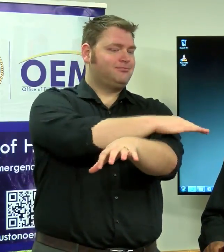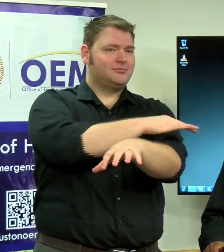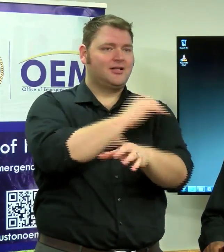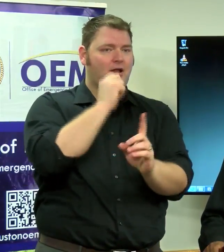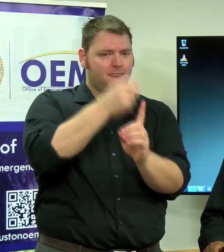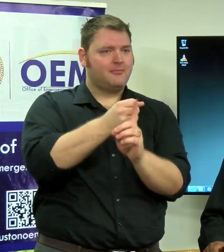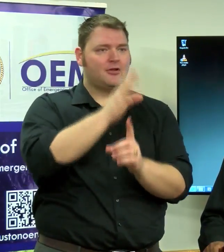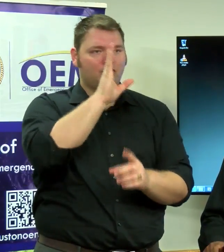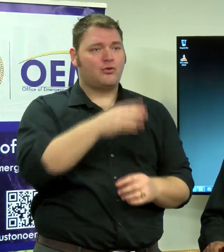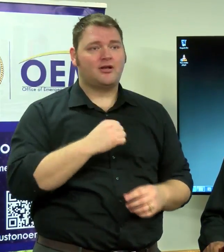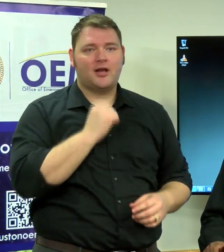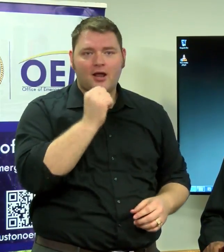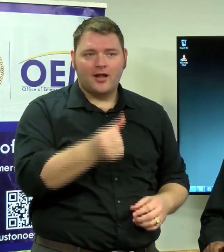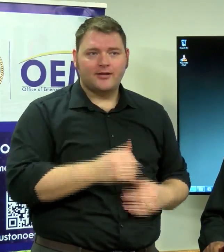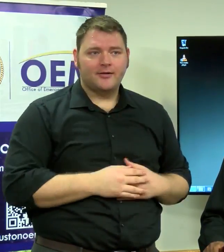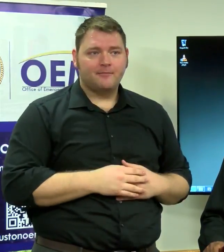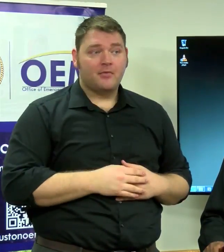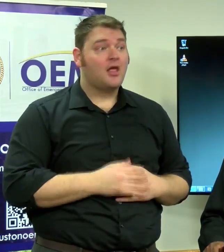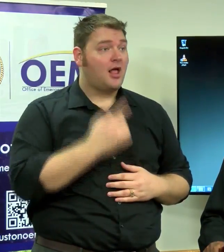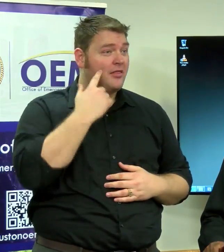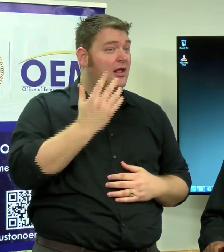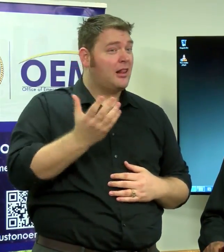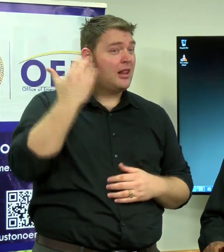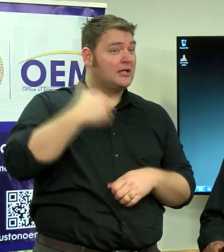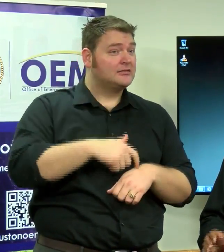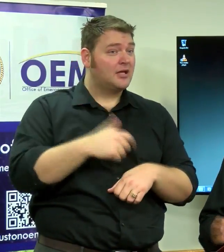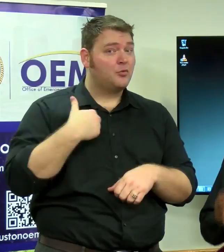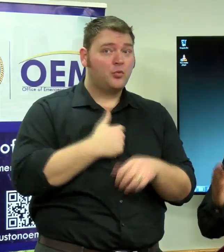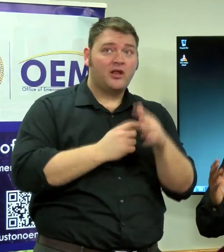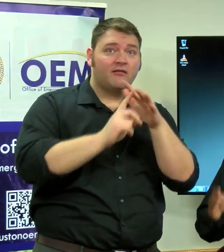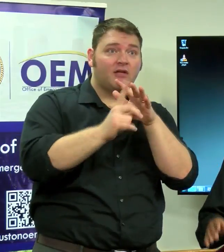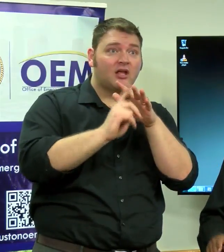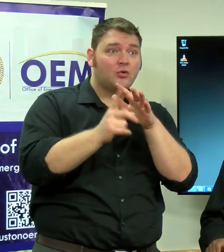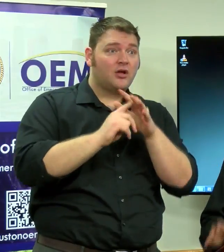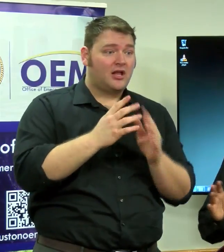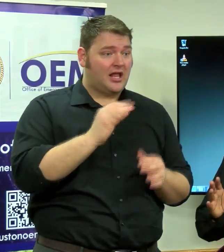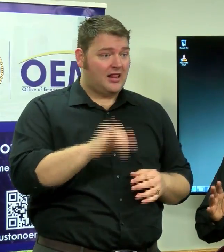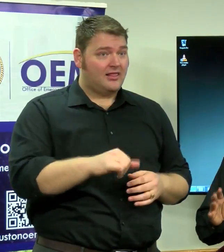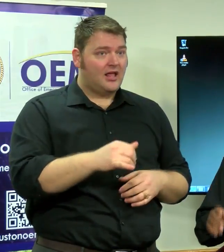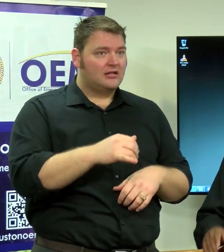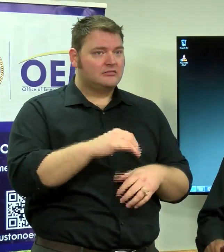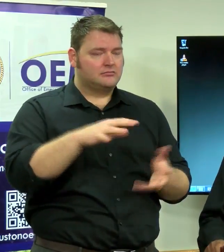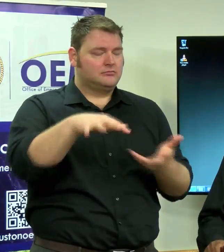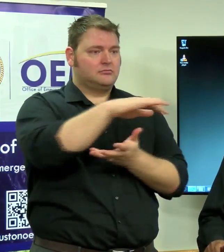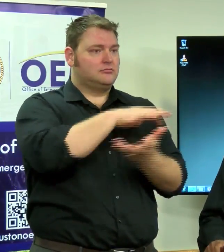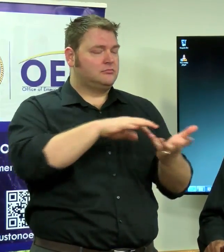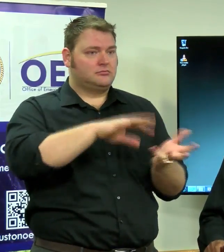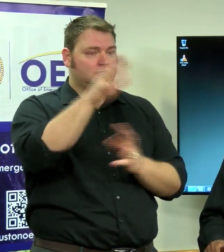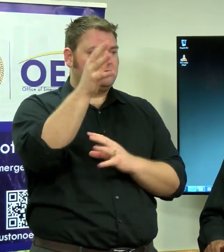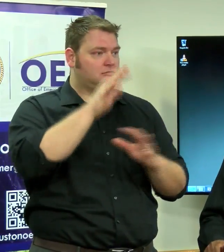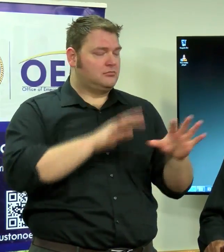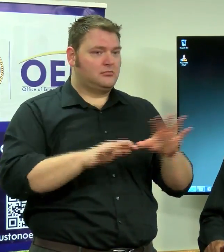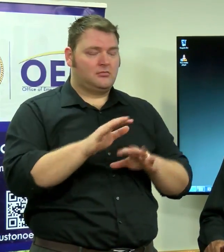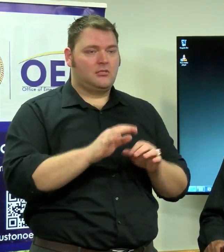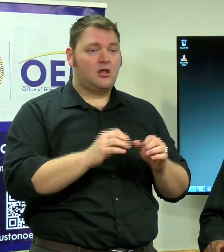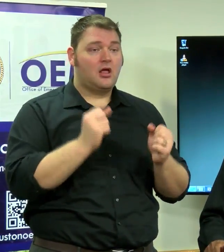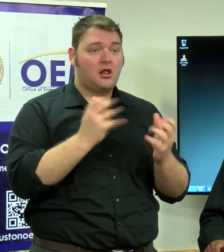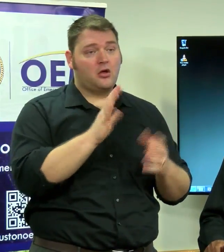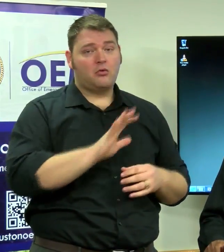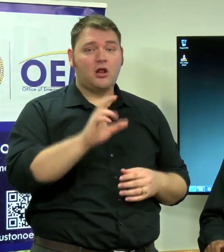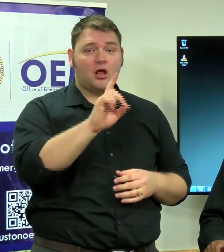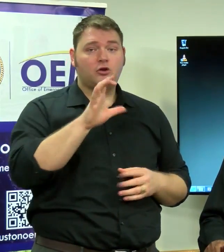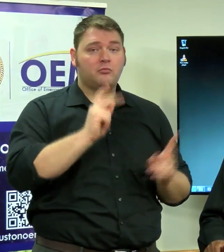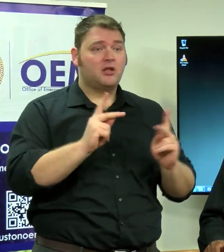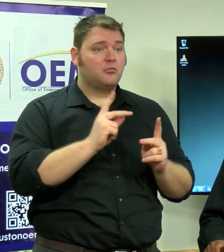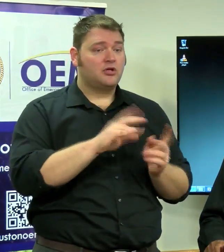correct me if I'm wrong, when we evacuated and it was not fully, it was chaotic, and I was told that about 100 people ended up